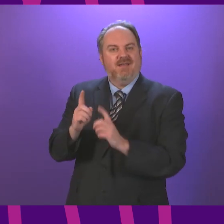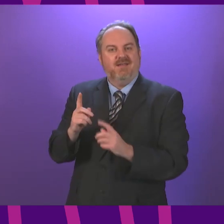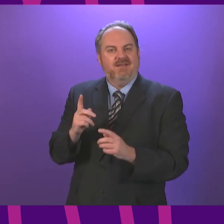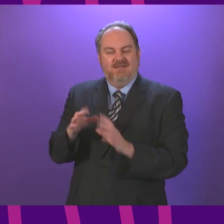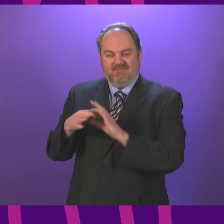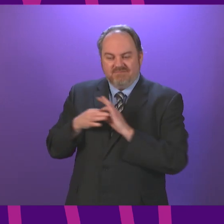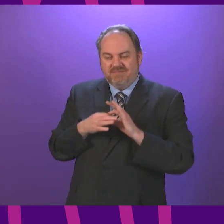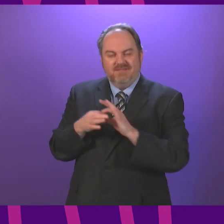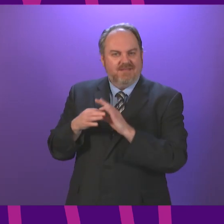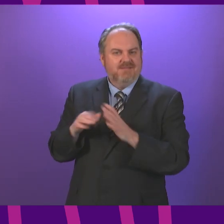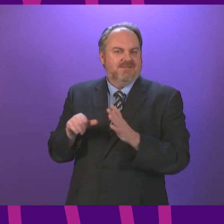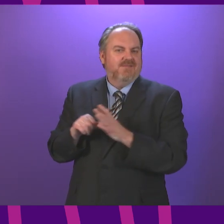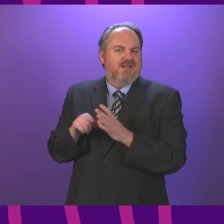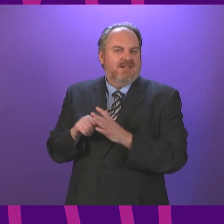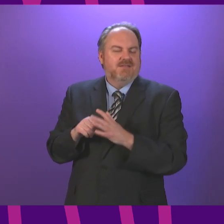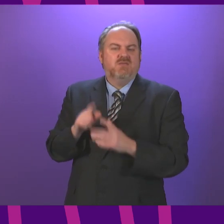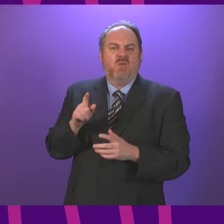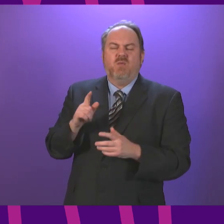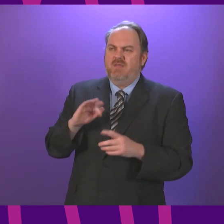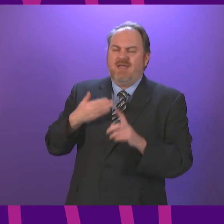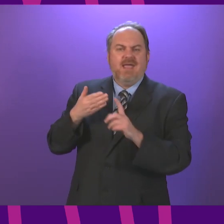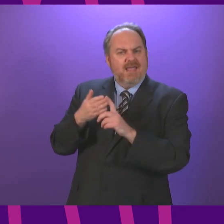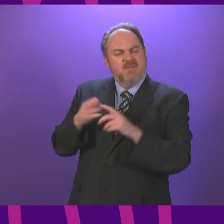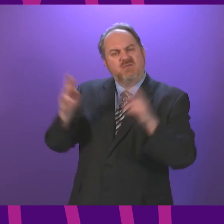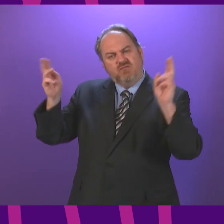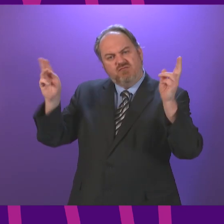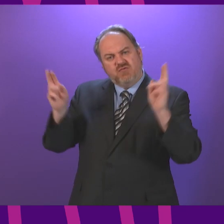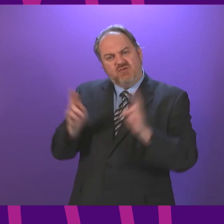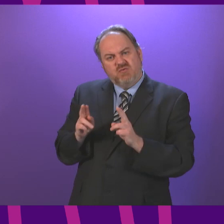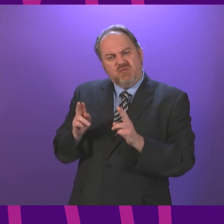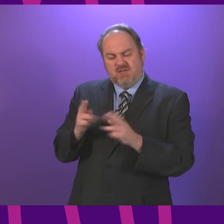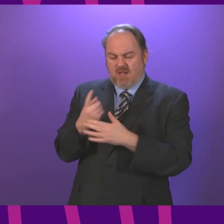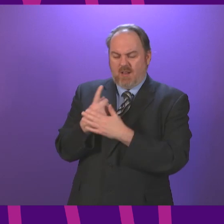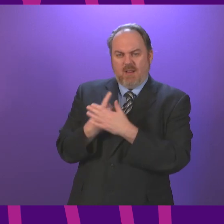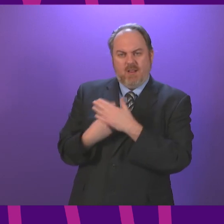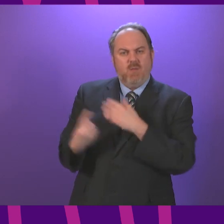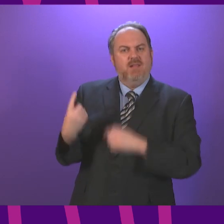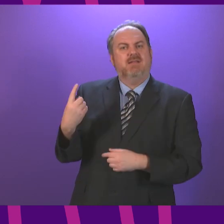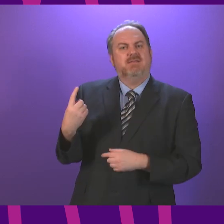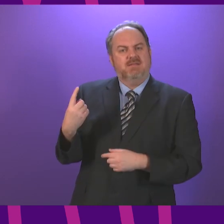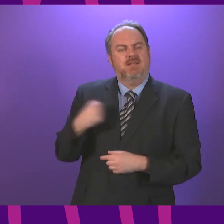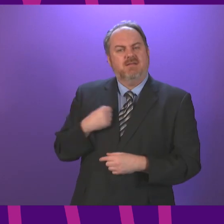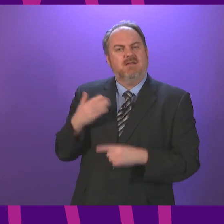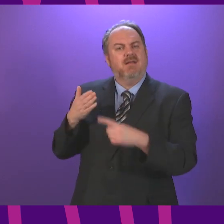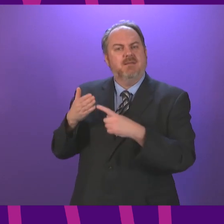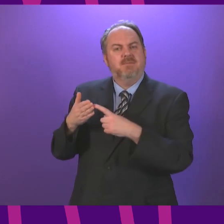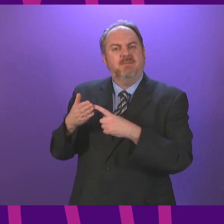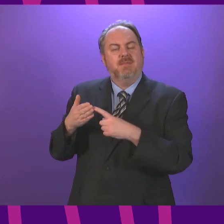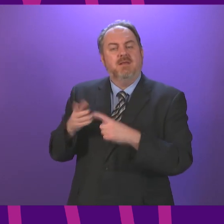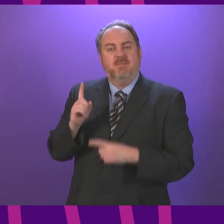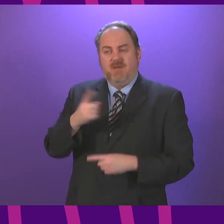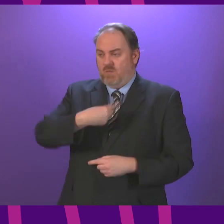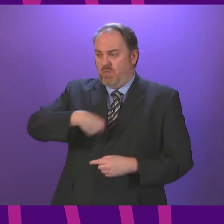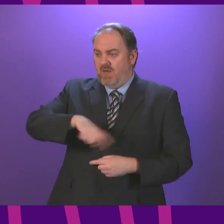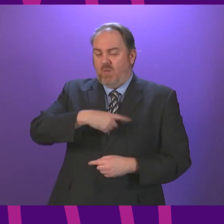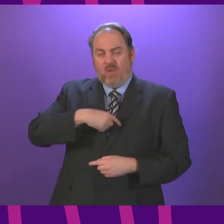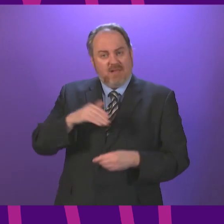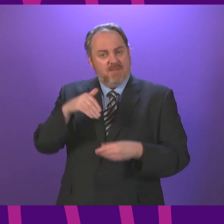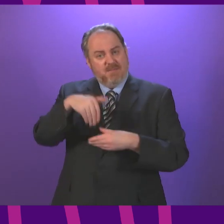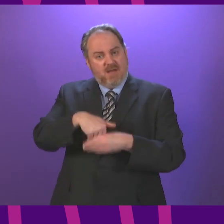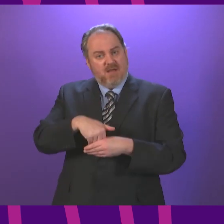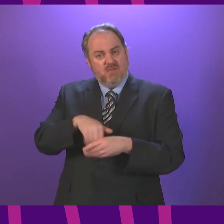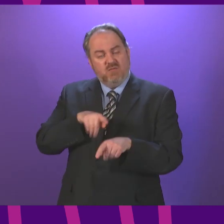a loneliness or tackling loneliness awareness campaign will be part of what we do. But we've all got a part to play in that. I